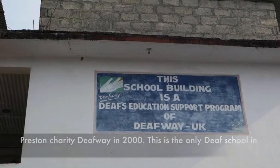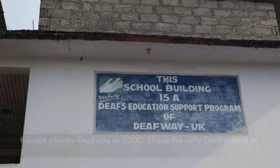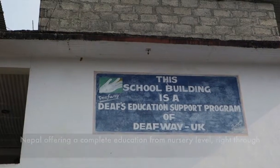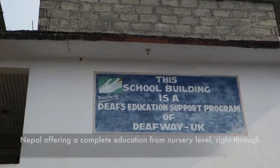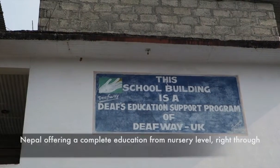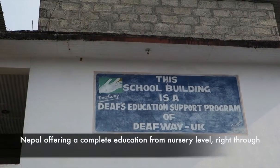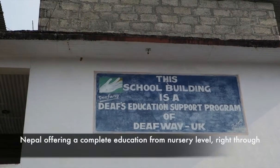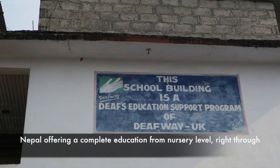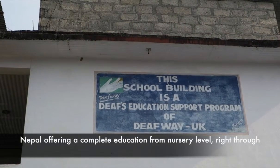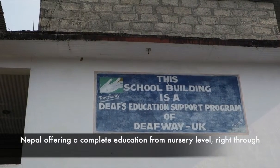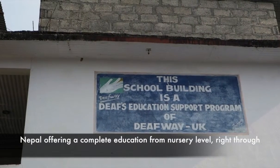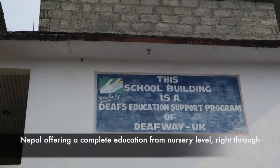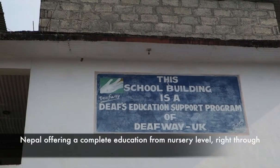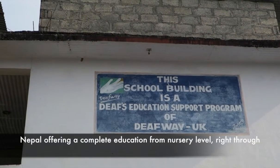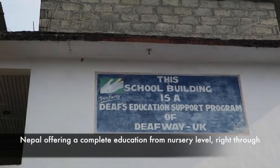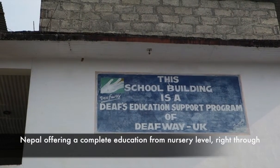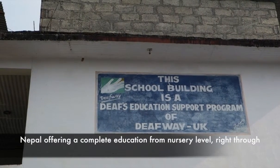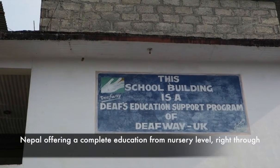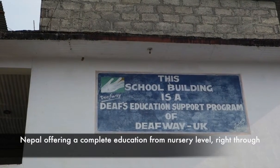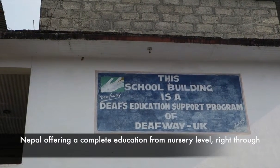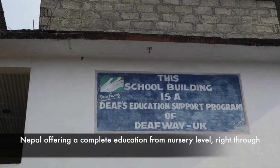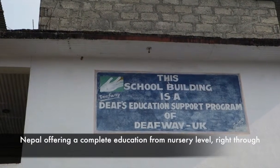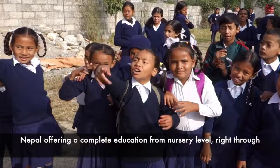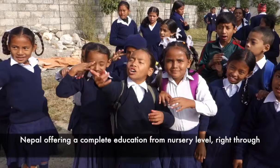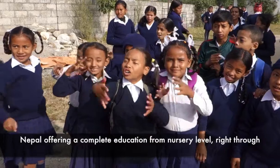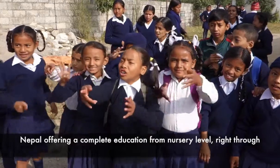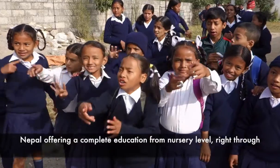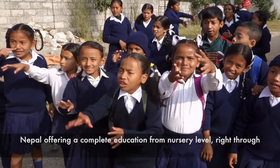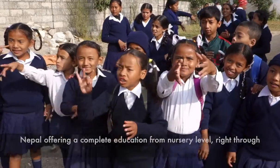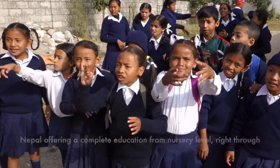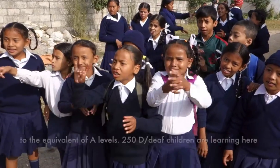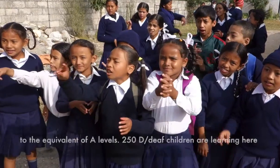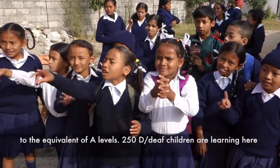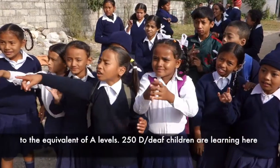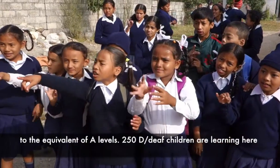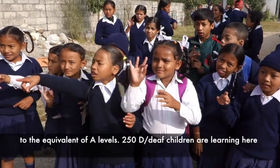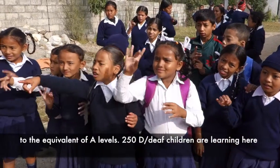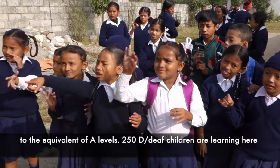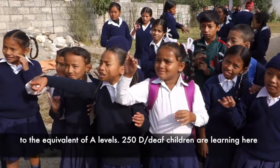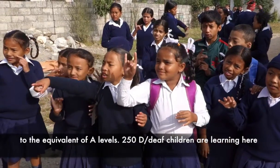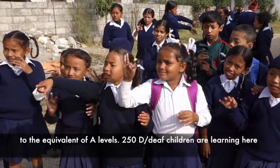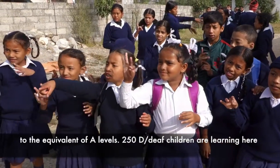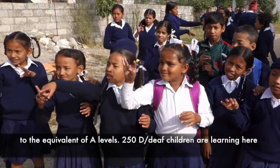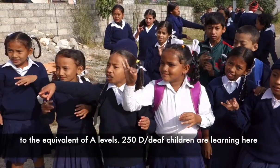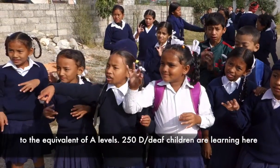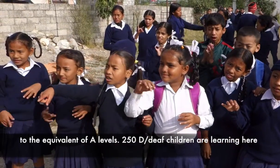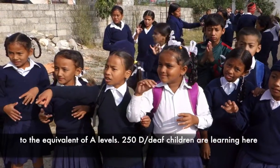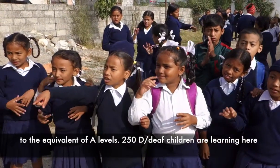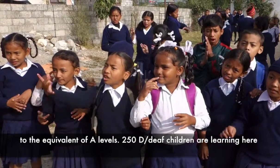This is the only deaf school in Nepal offering a complete education from nursery level right through to the equivalent of A-levels.